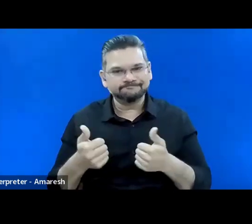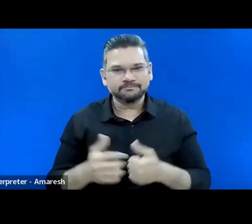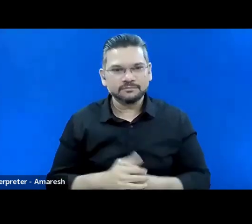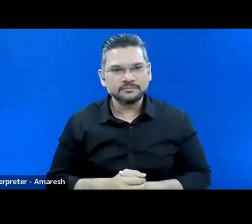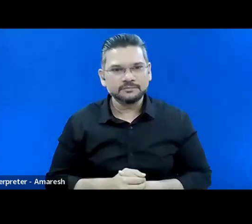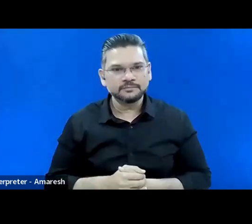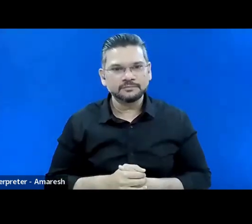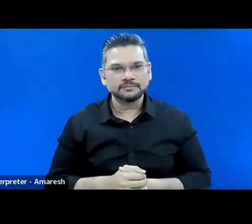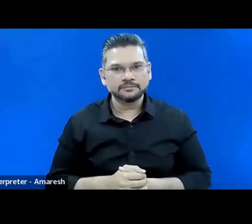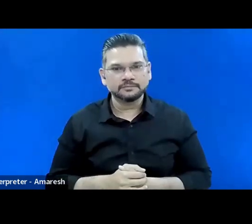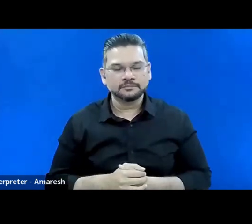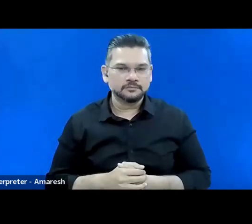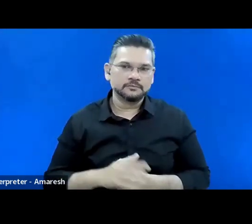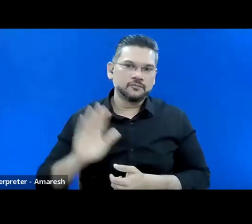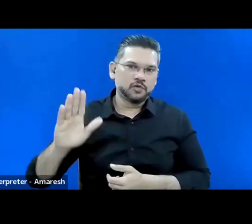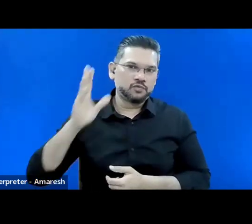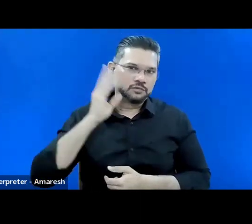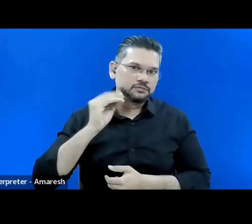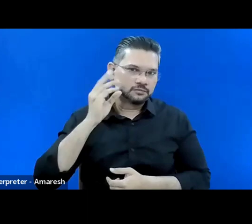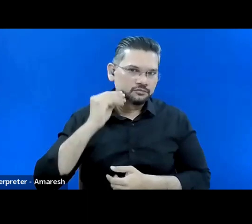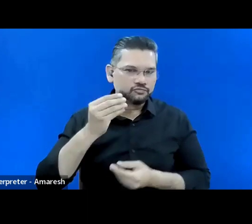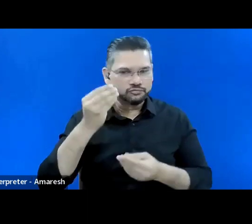you for sharing your experience,